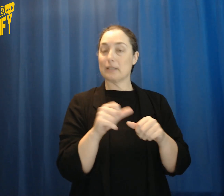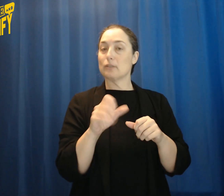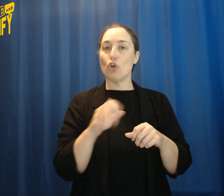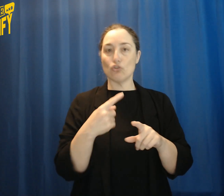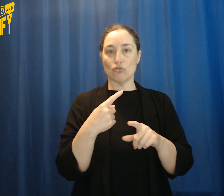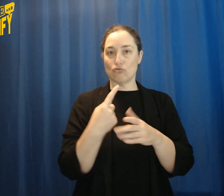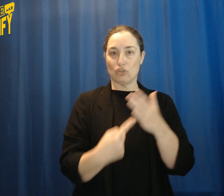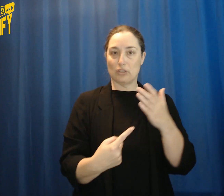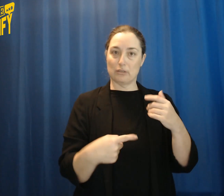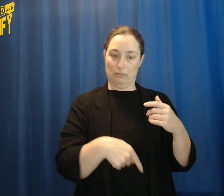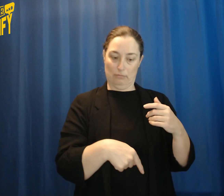of a limp.